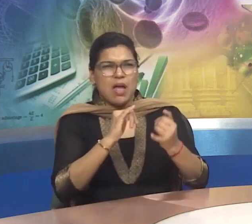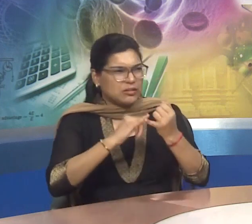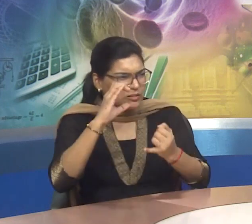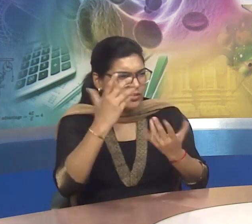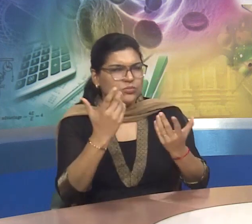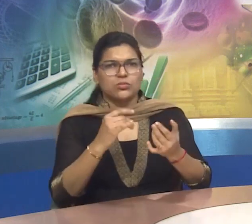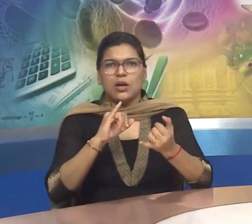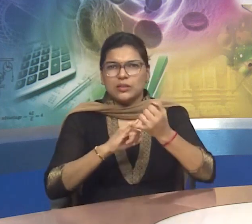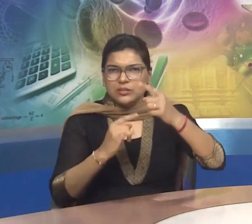justice,